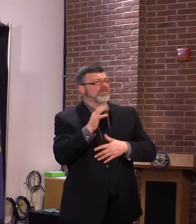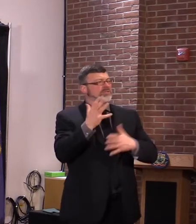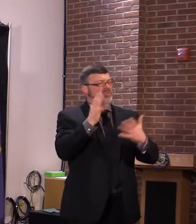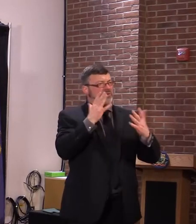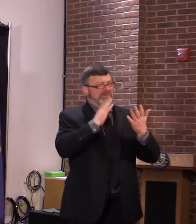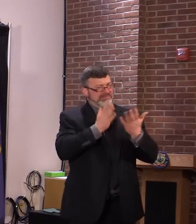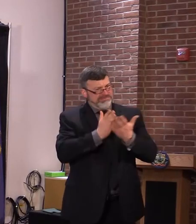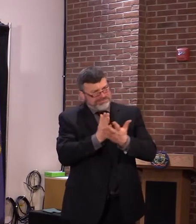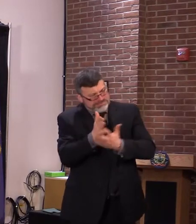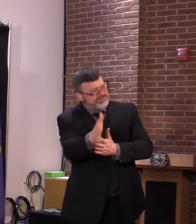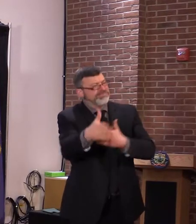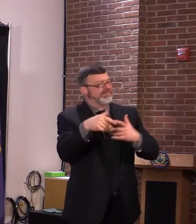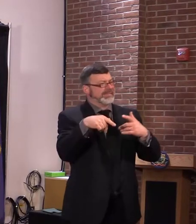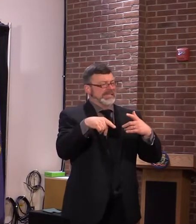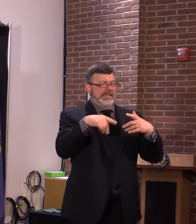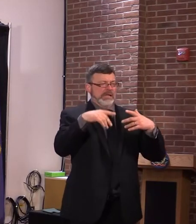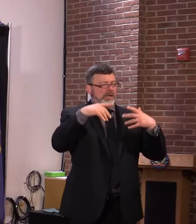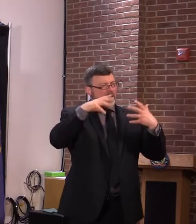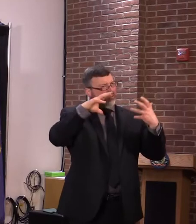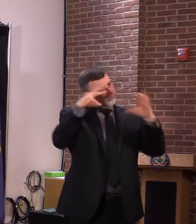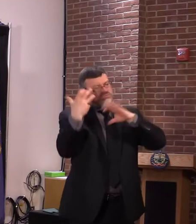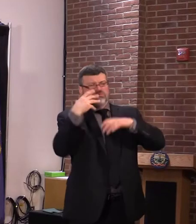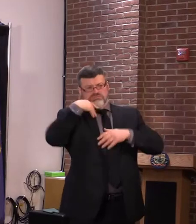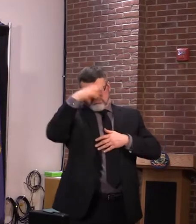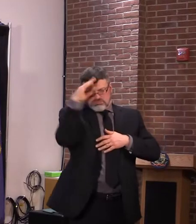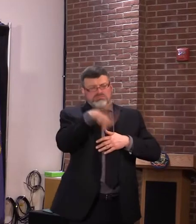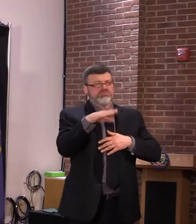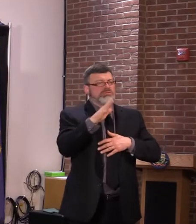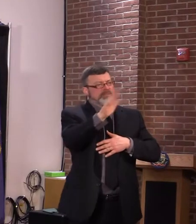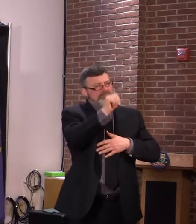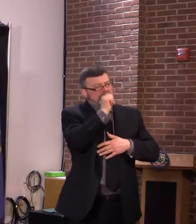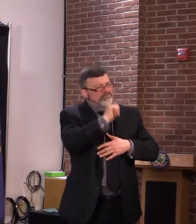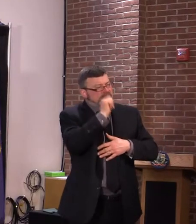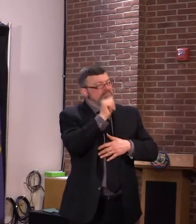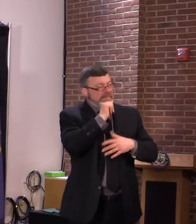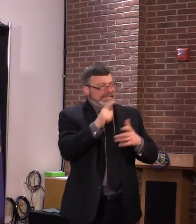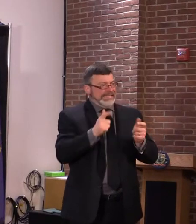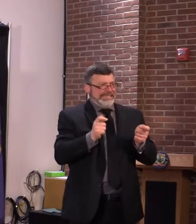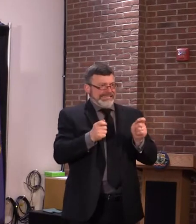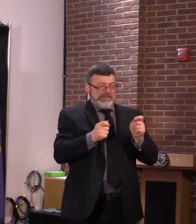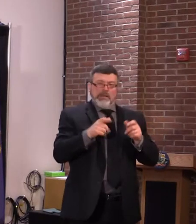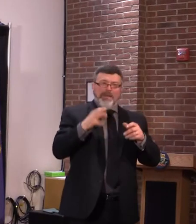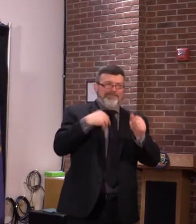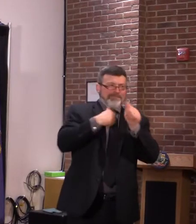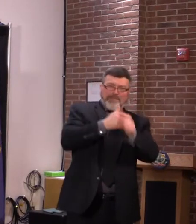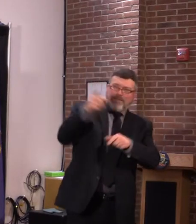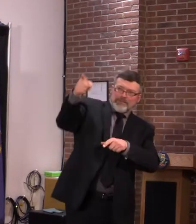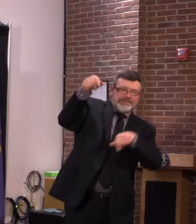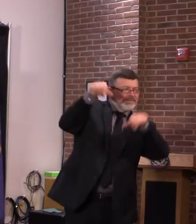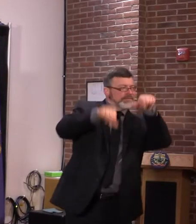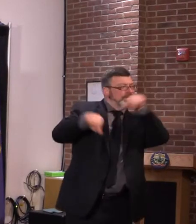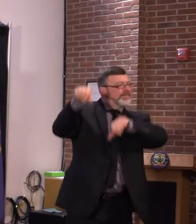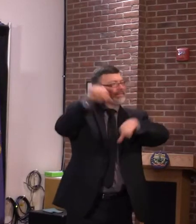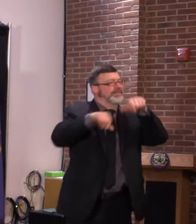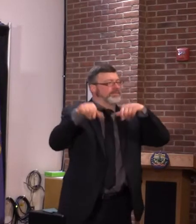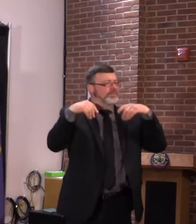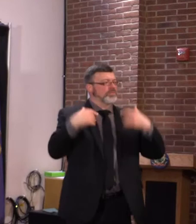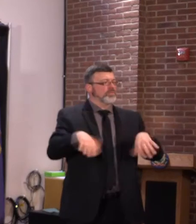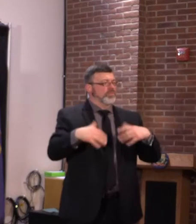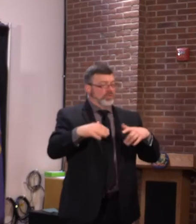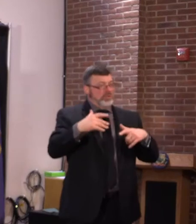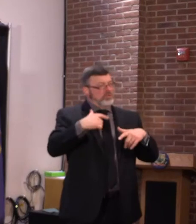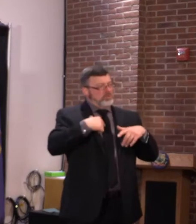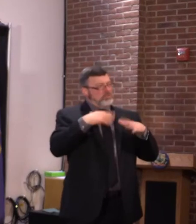difficult it is to adjust to changing guidance as new science comes to light, but I hope we can all maintain our